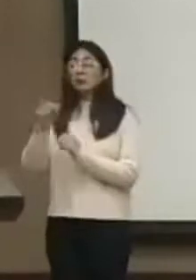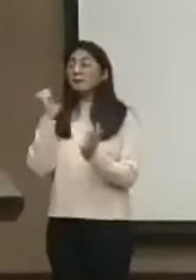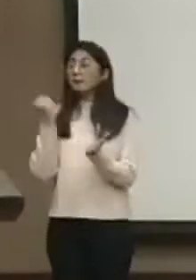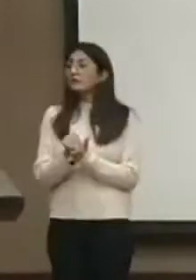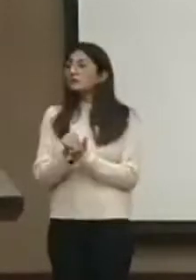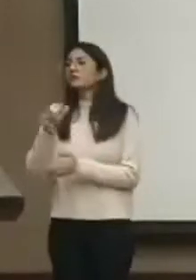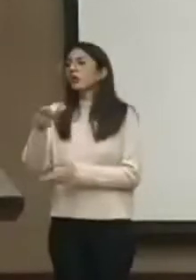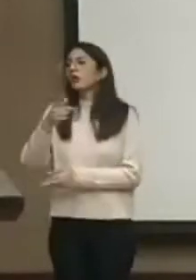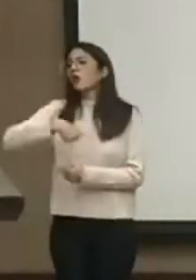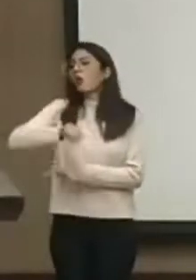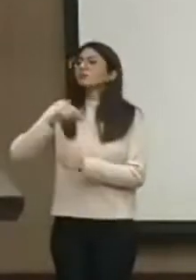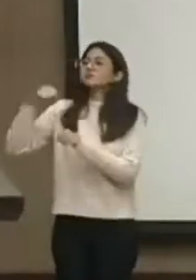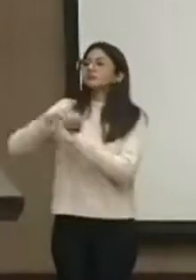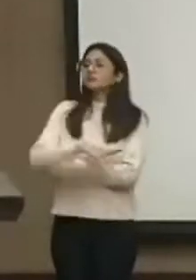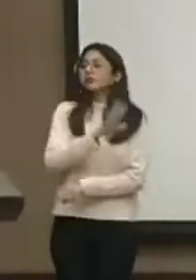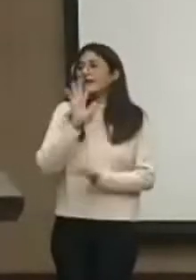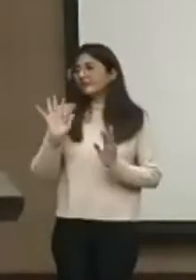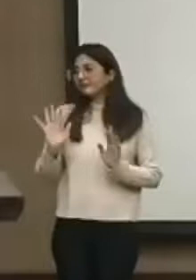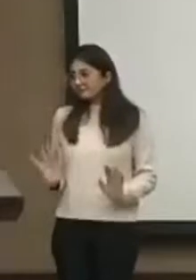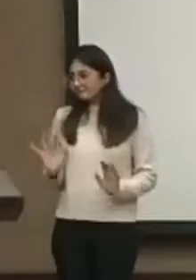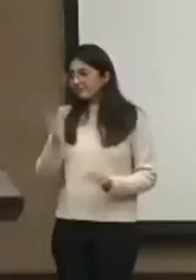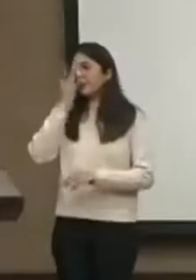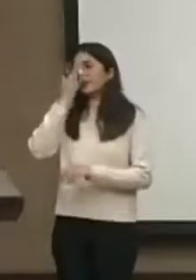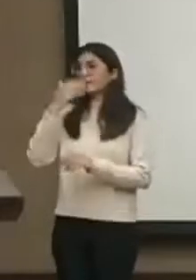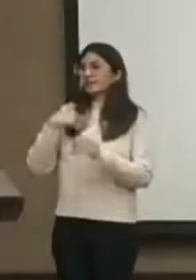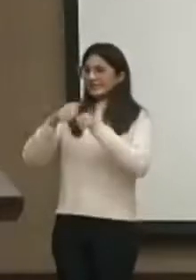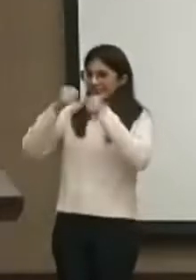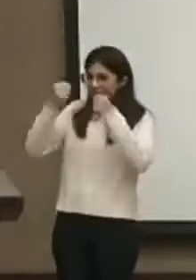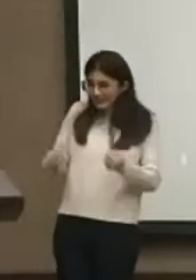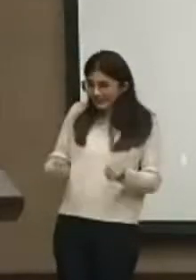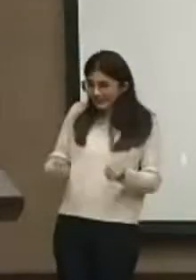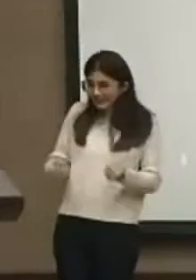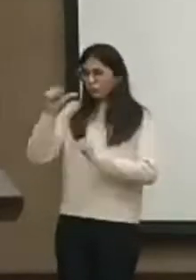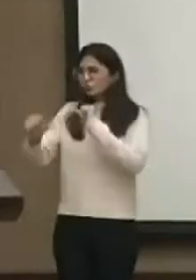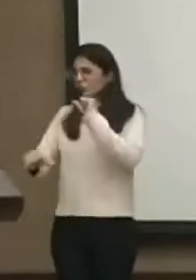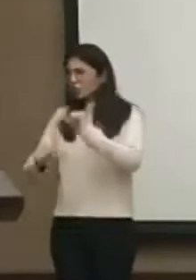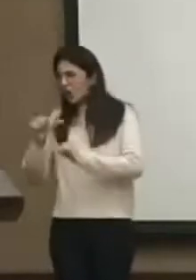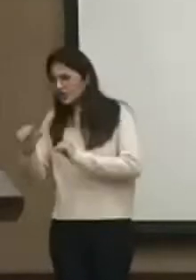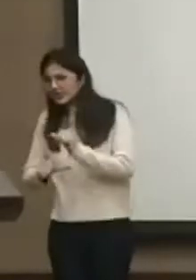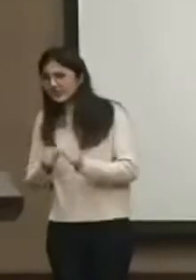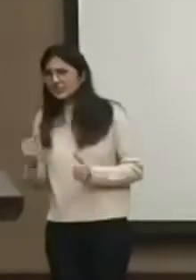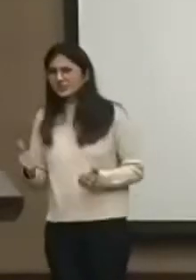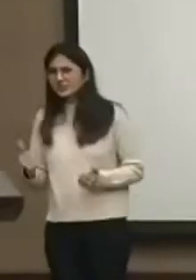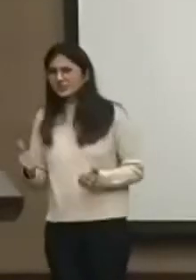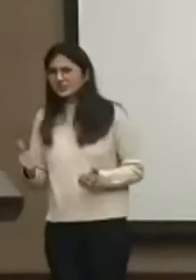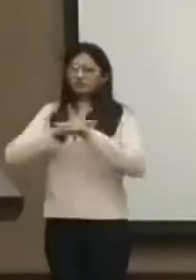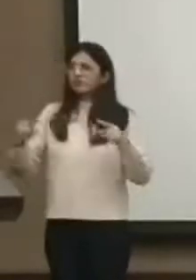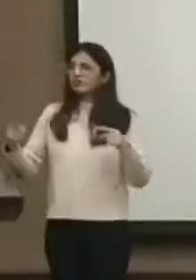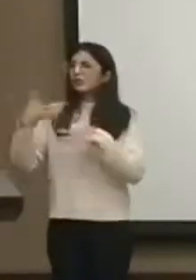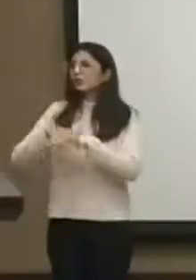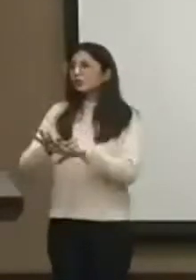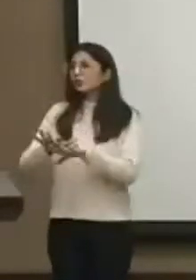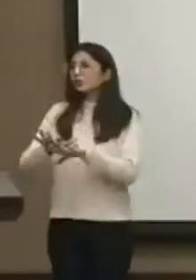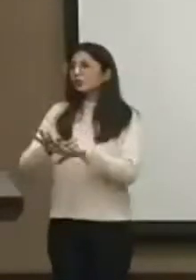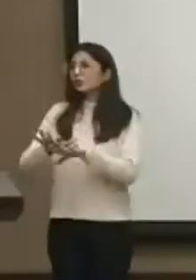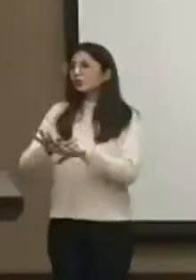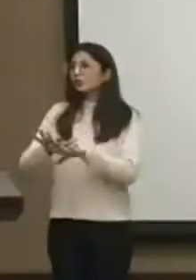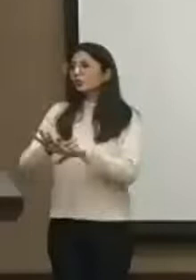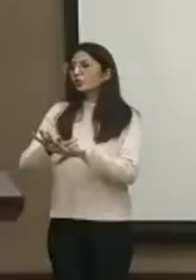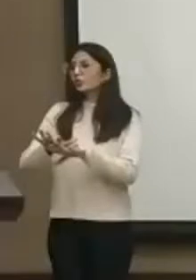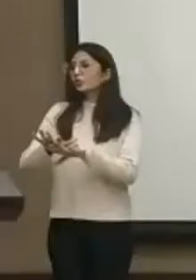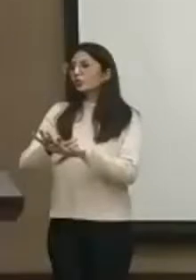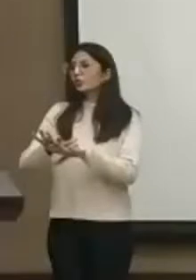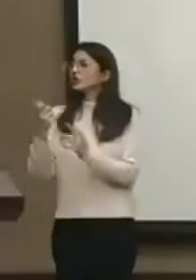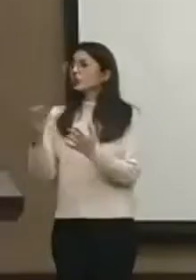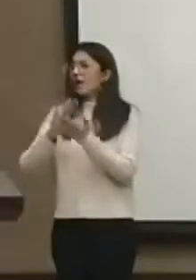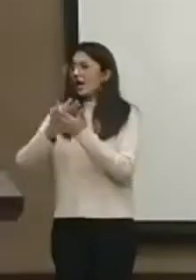mainstream for us. We include it in our systems, our processes. When we talk about culture, we have hackathon culture,